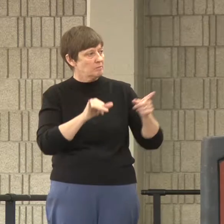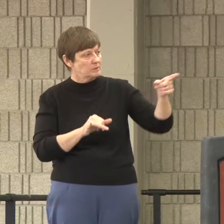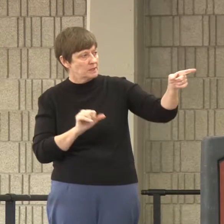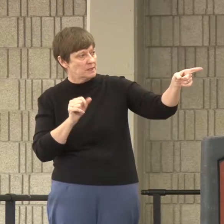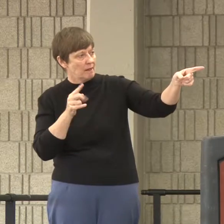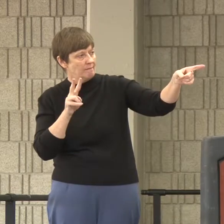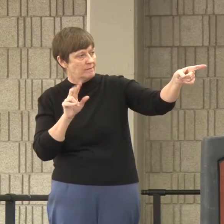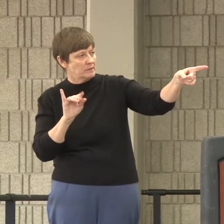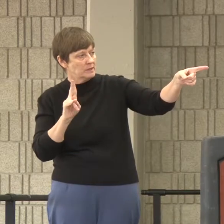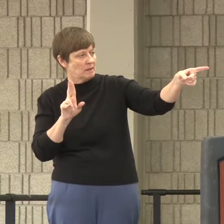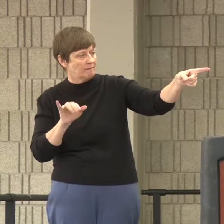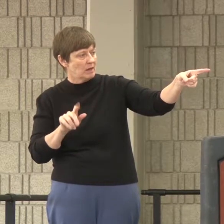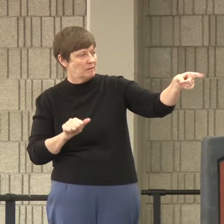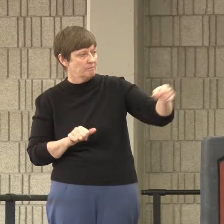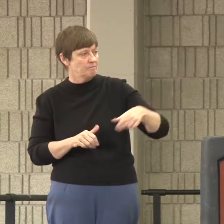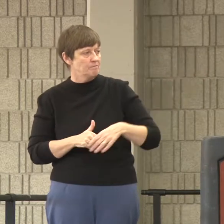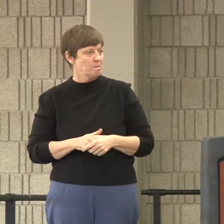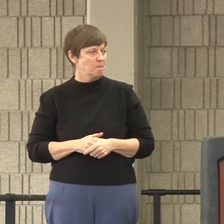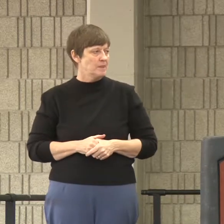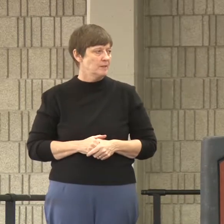Alan Silva.